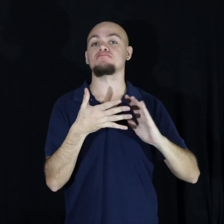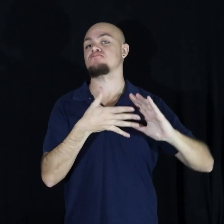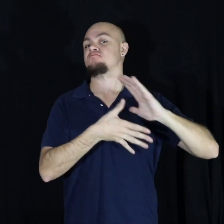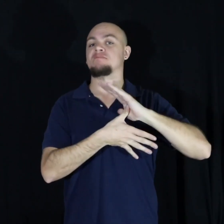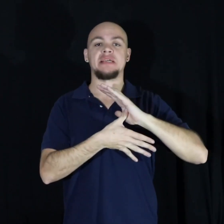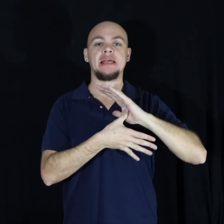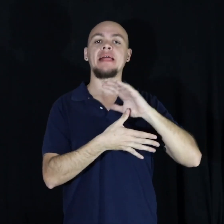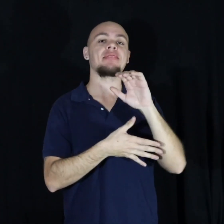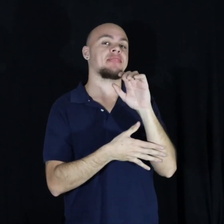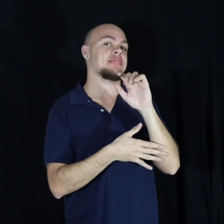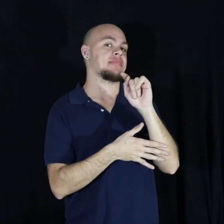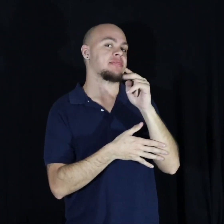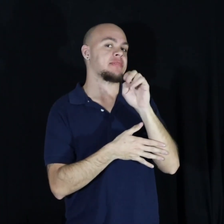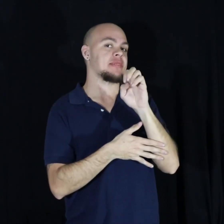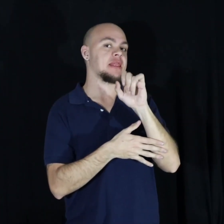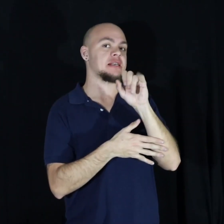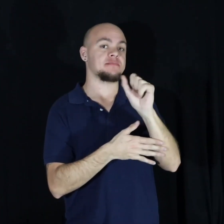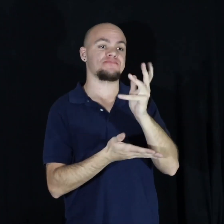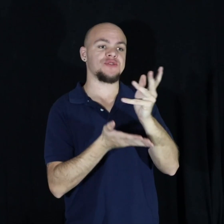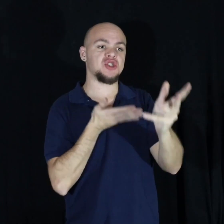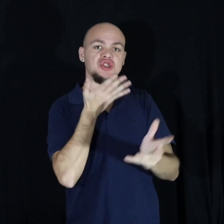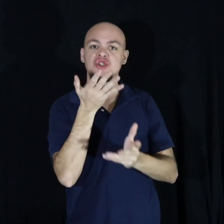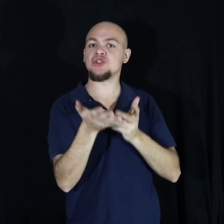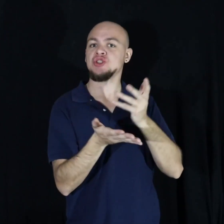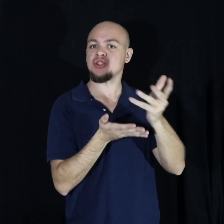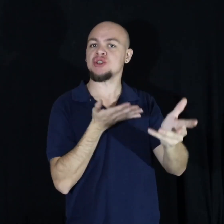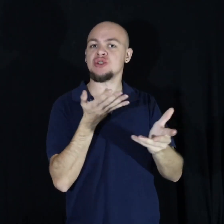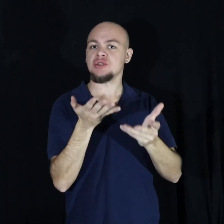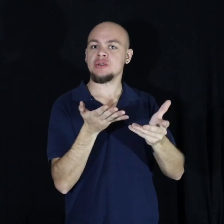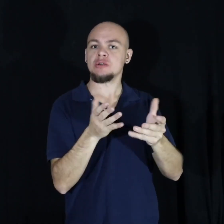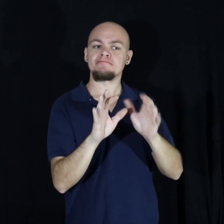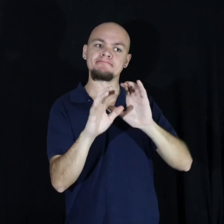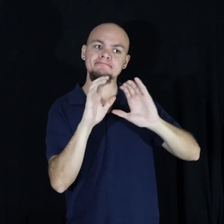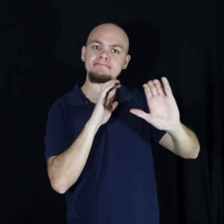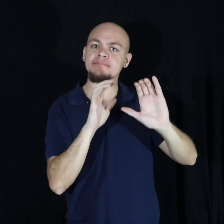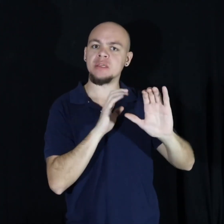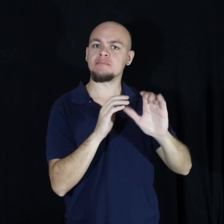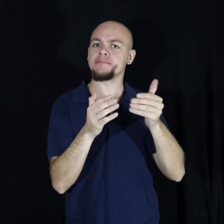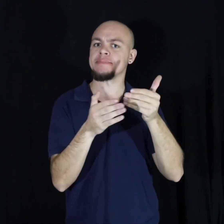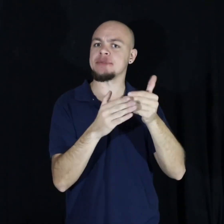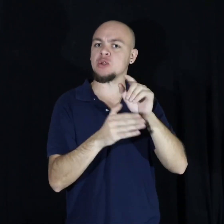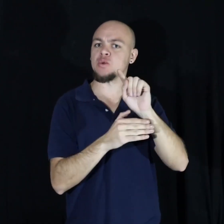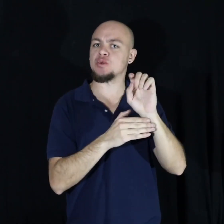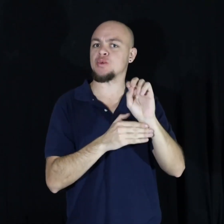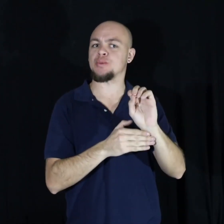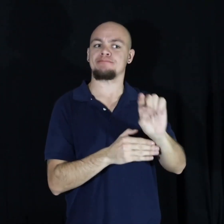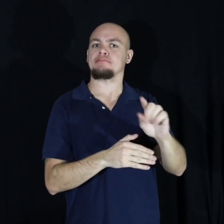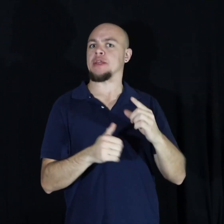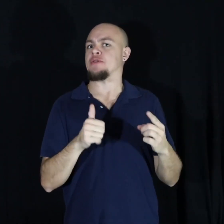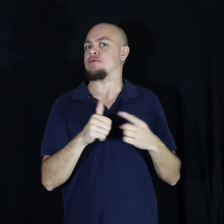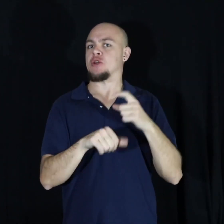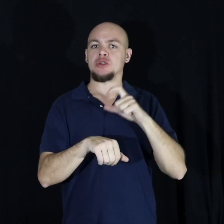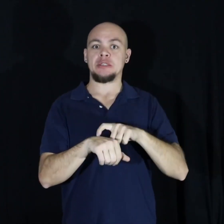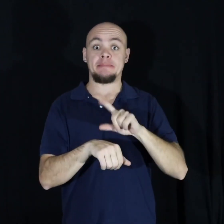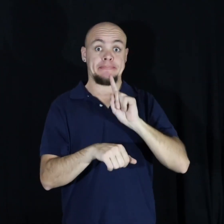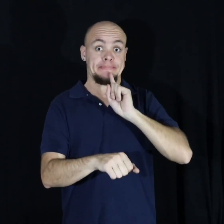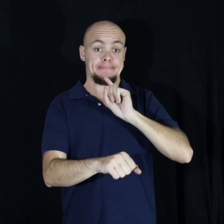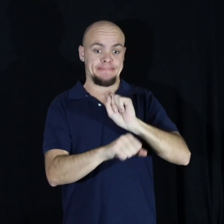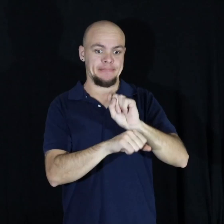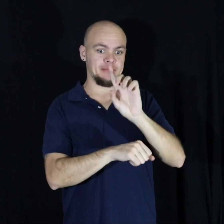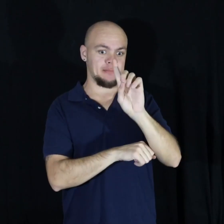the gestural communication among juvenile Western lowland gorillas at a nearby zoo, which was my first time collecting real